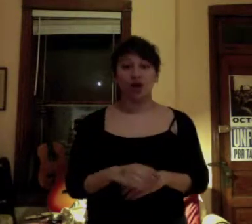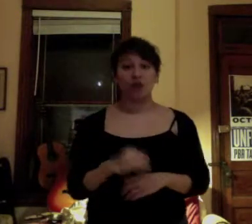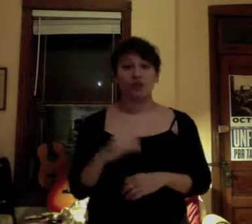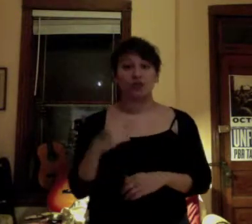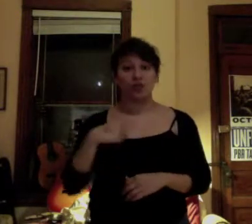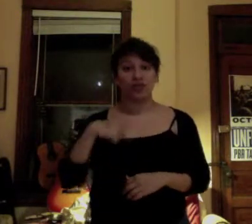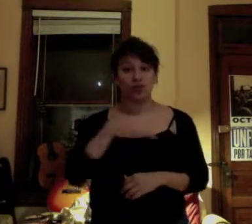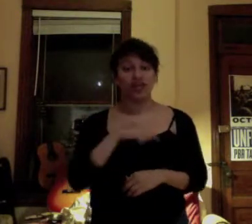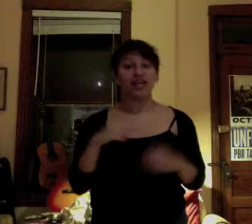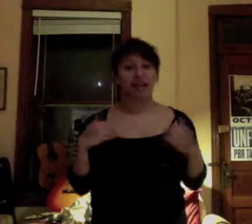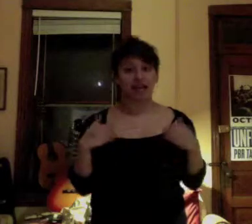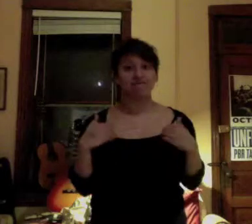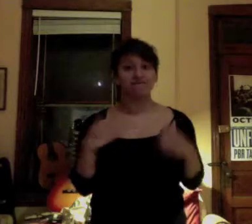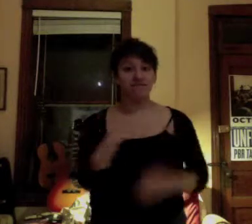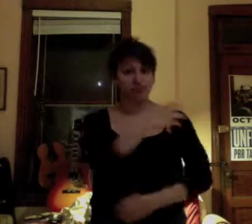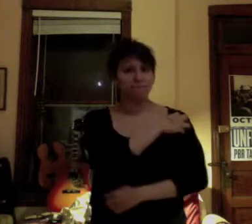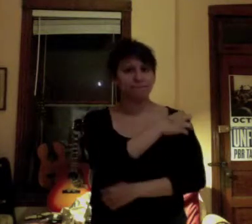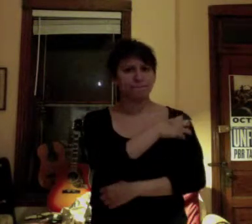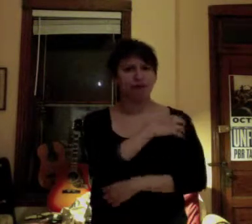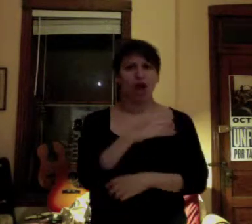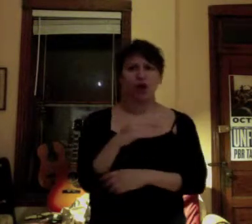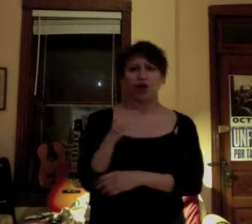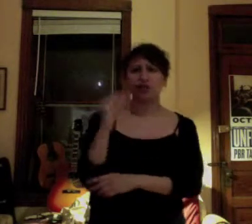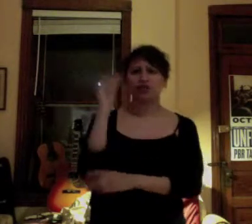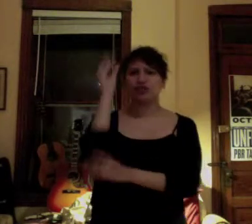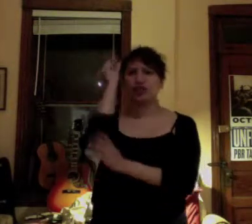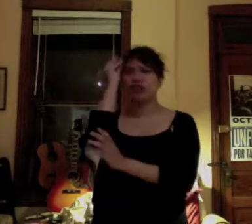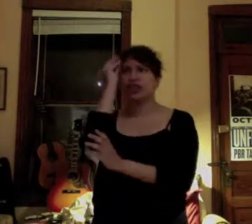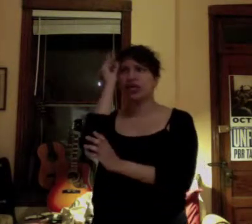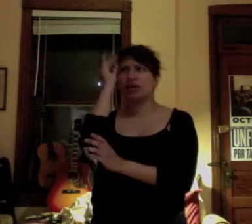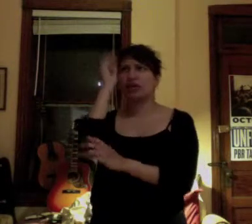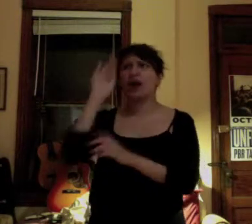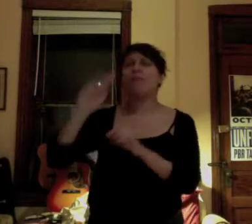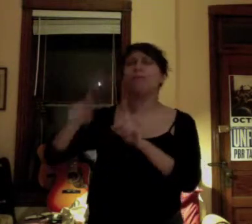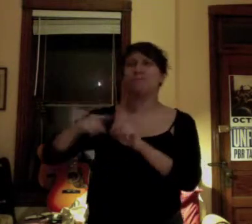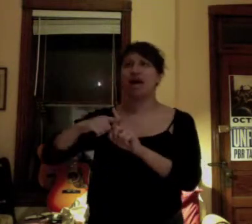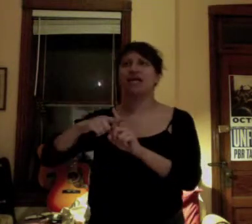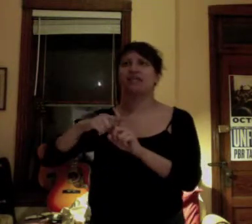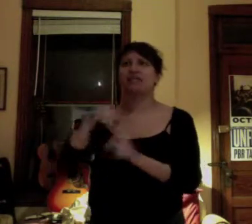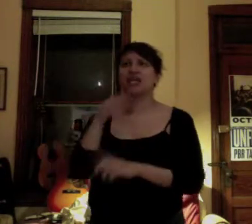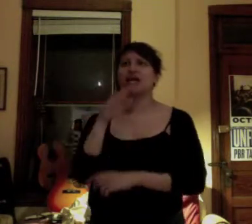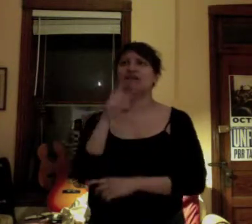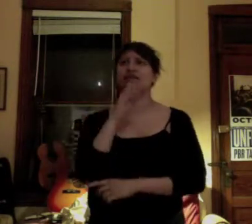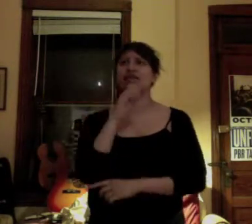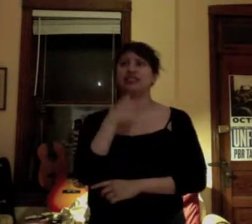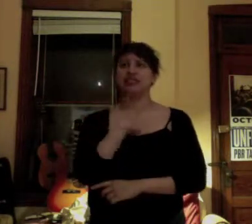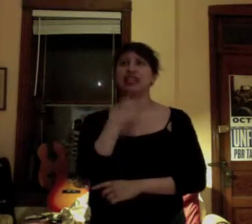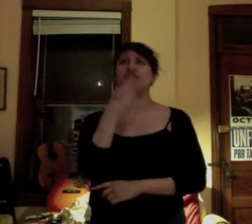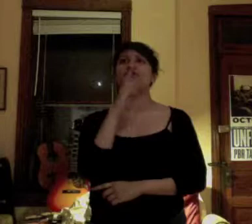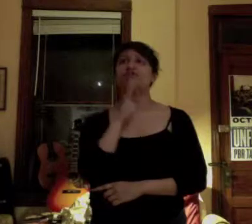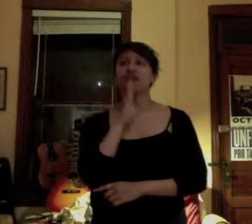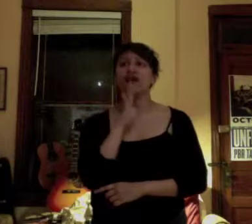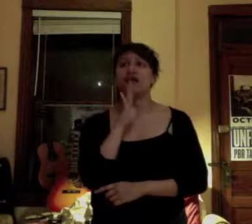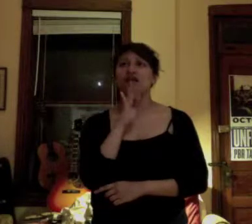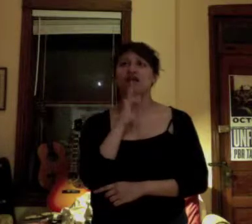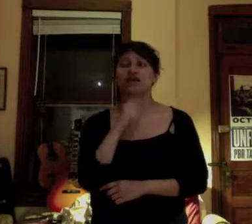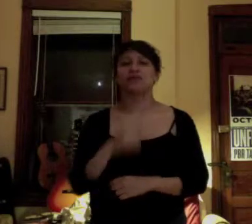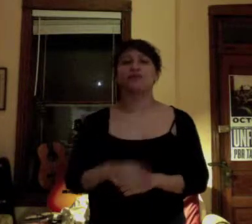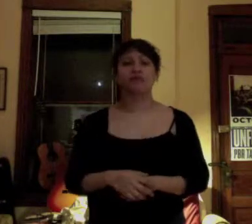events. We've all heard about positive self-talk, that what you tell yourself is very likely to become your